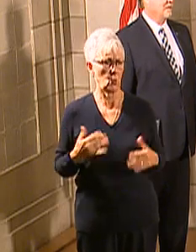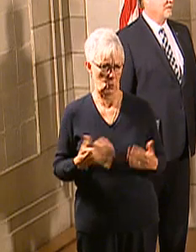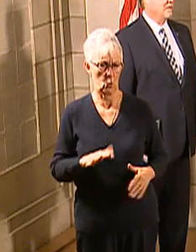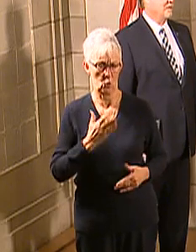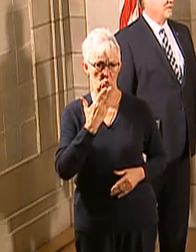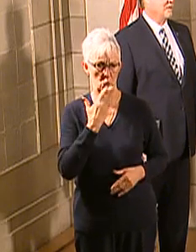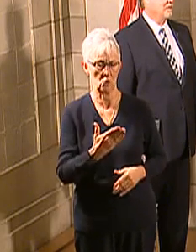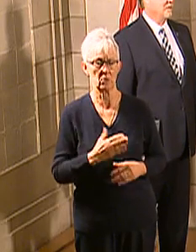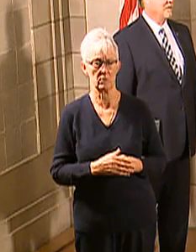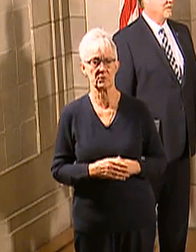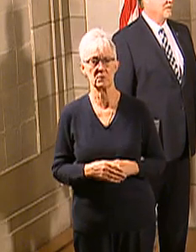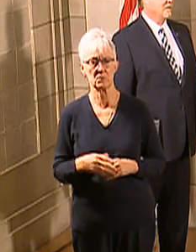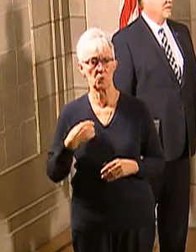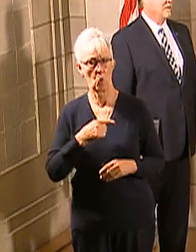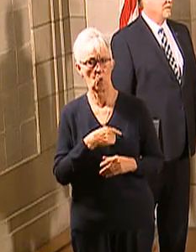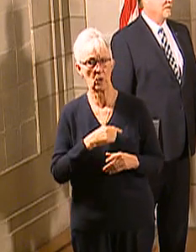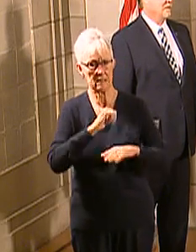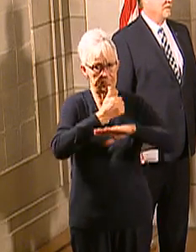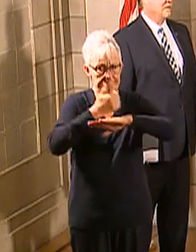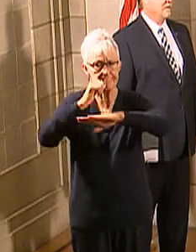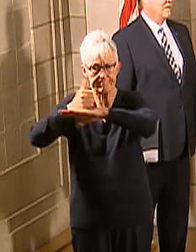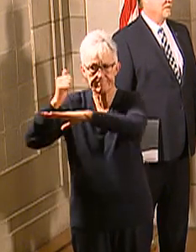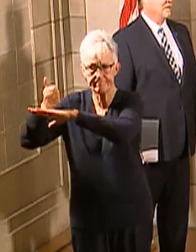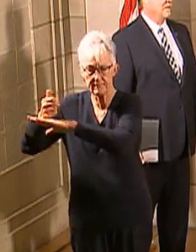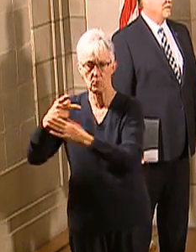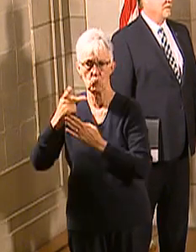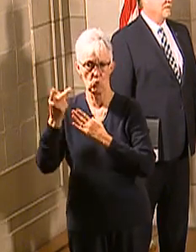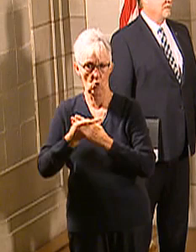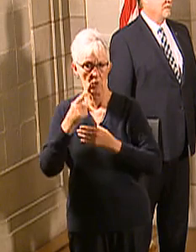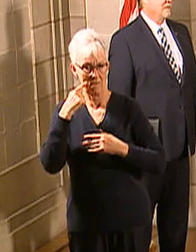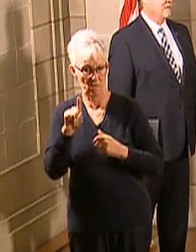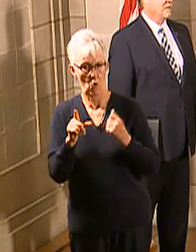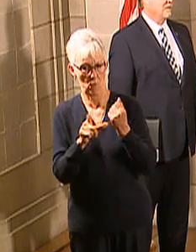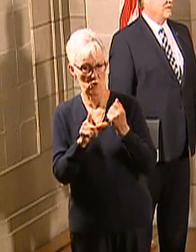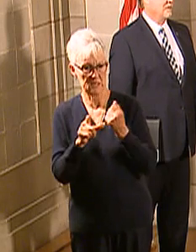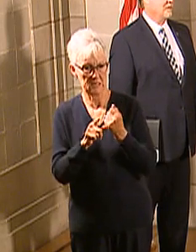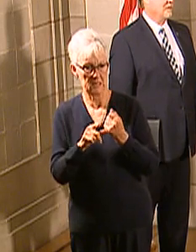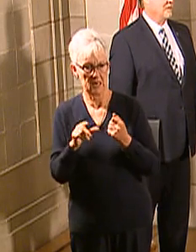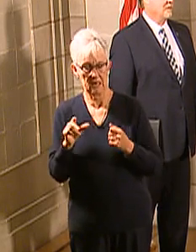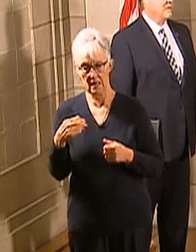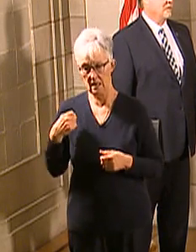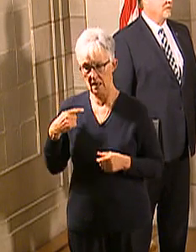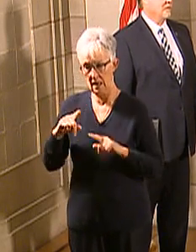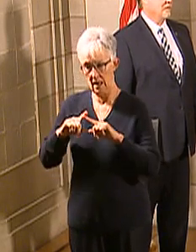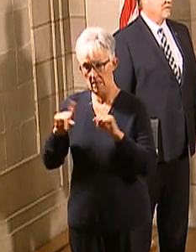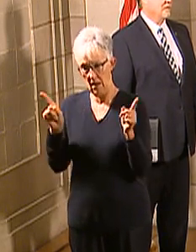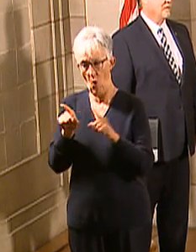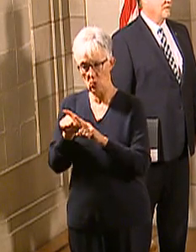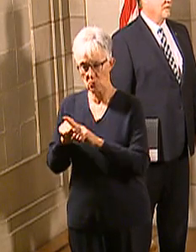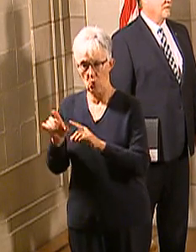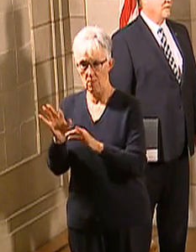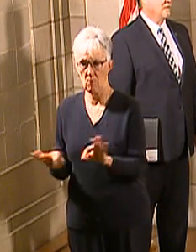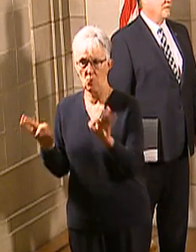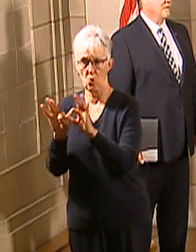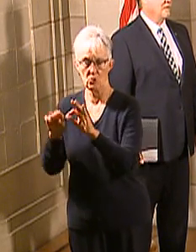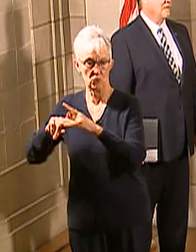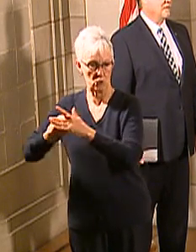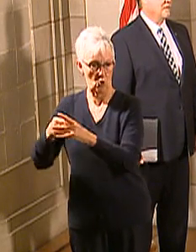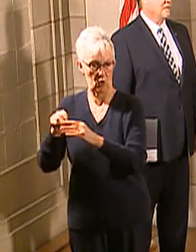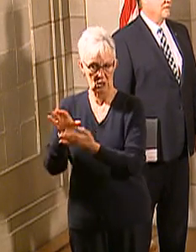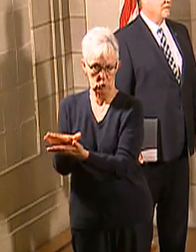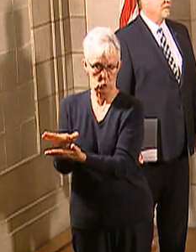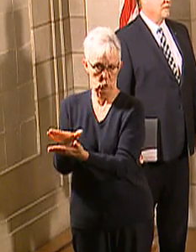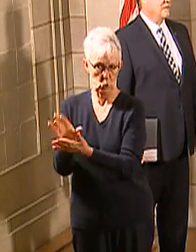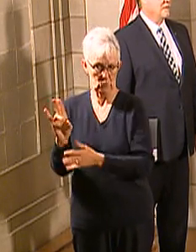of programs to encourage apprenticeships, both at the youth level, to start them off on a path of a career, and also to encourage